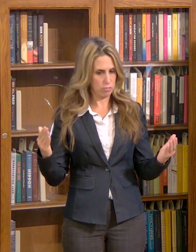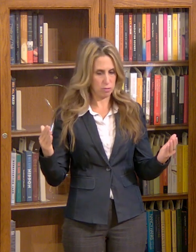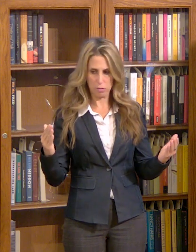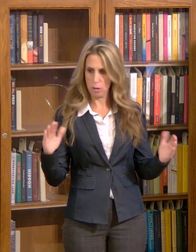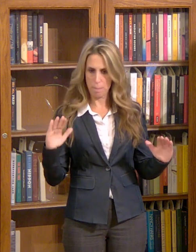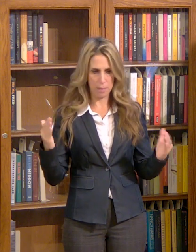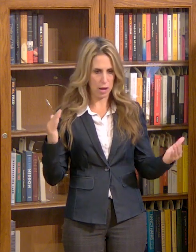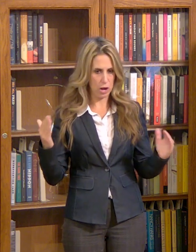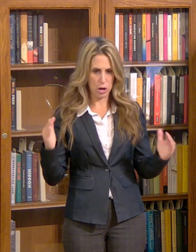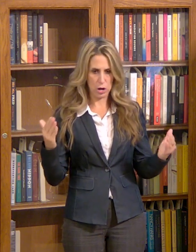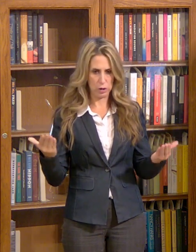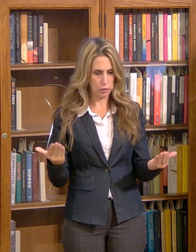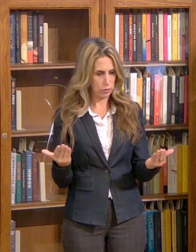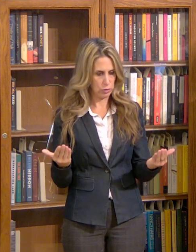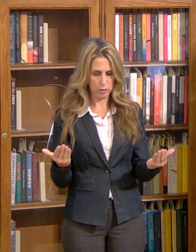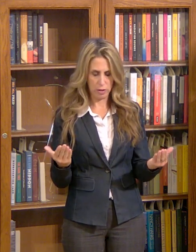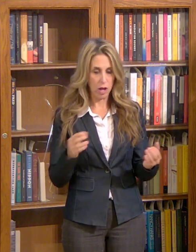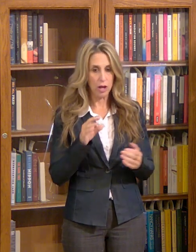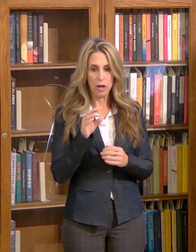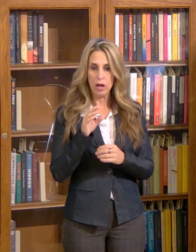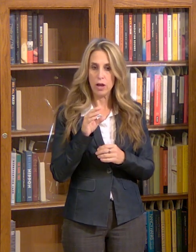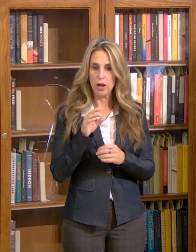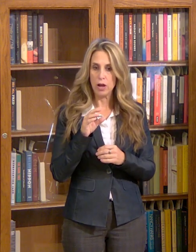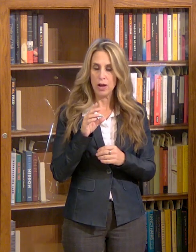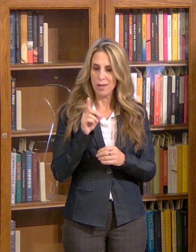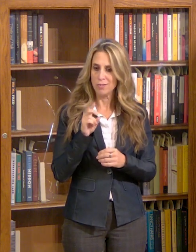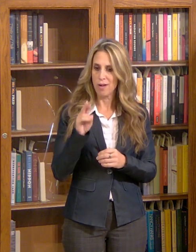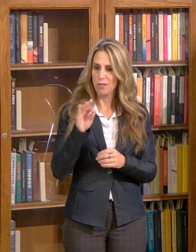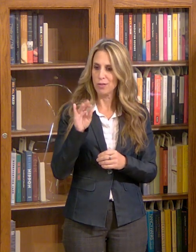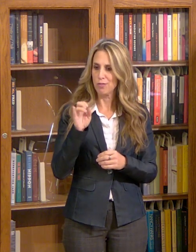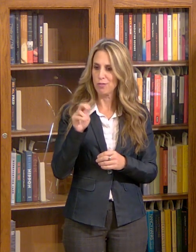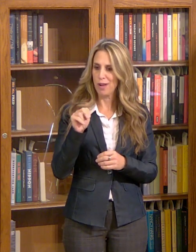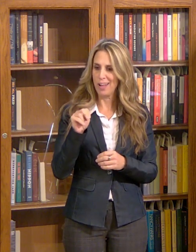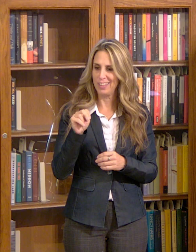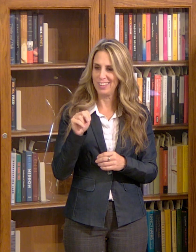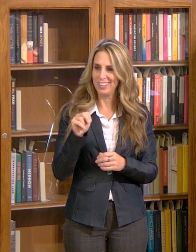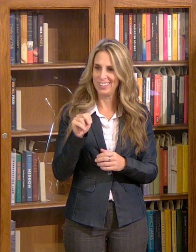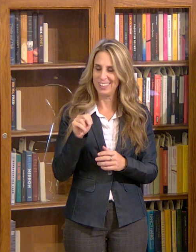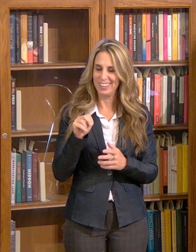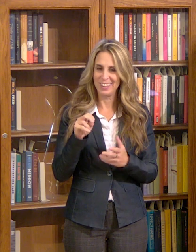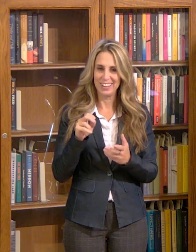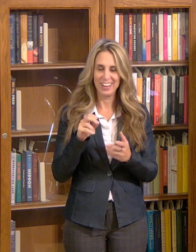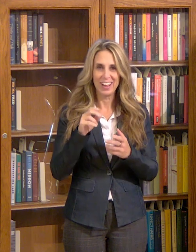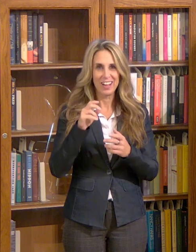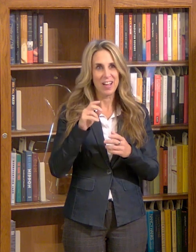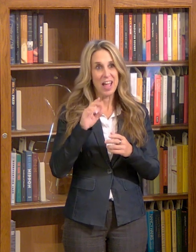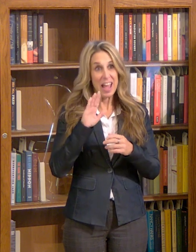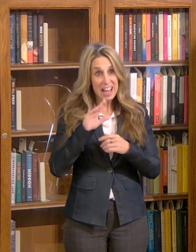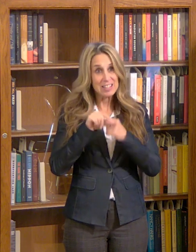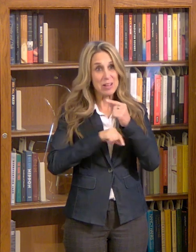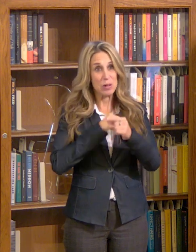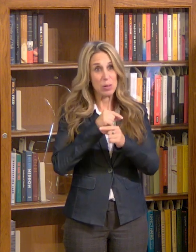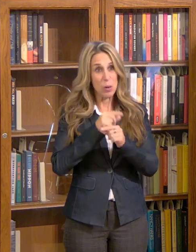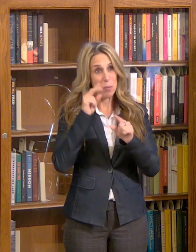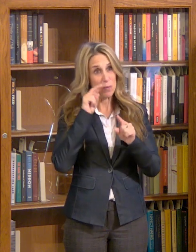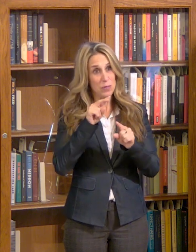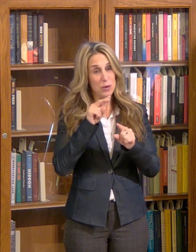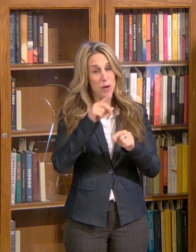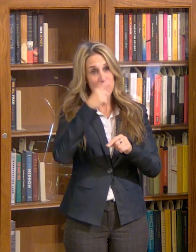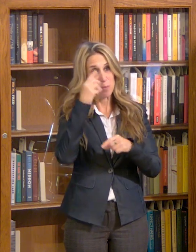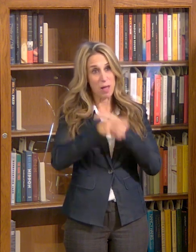it became clear to me that Dr Franklin greatly underestimated his early global view of the black